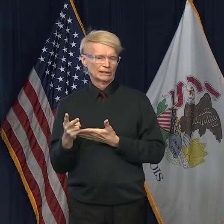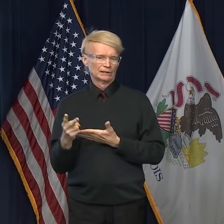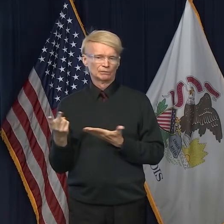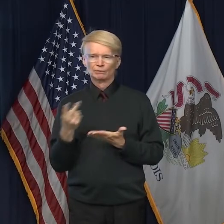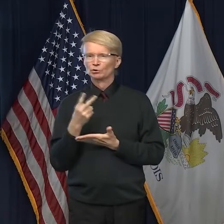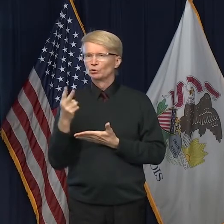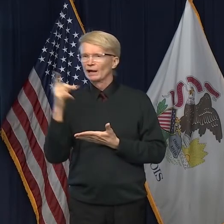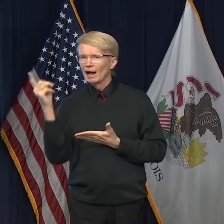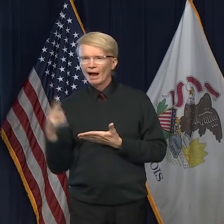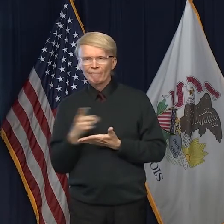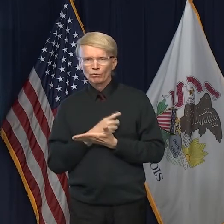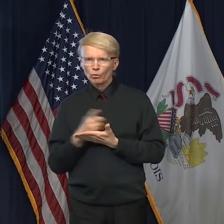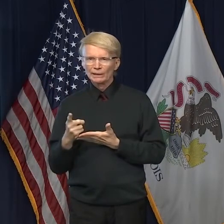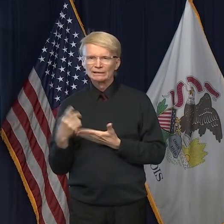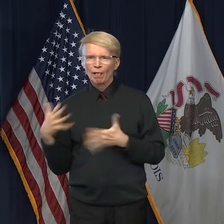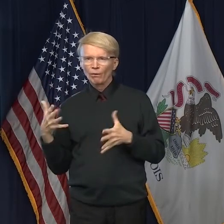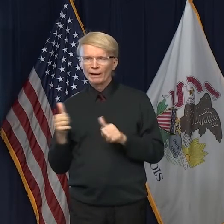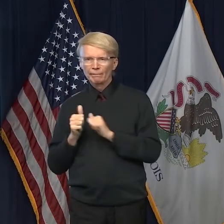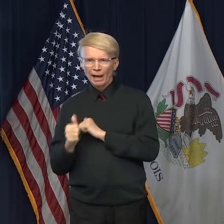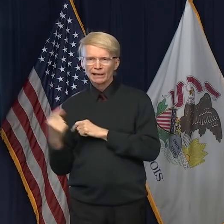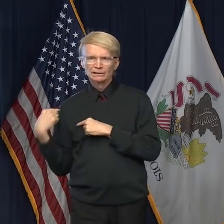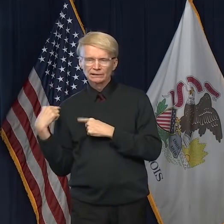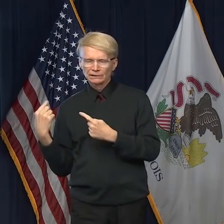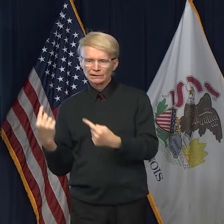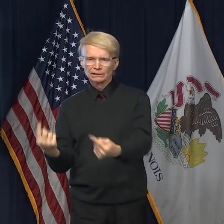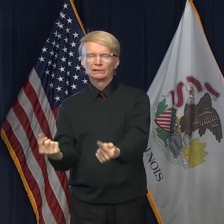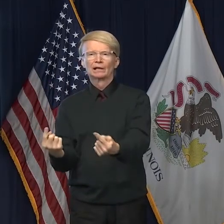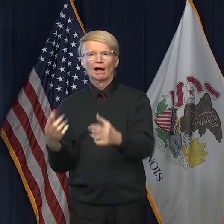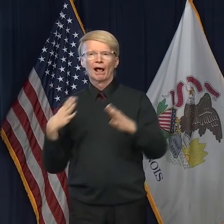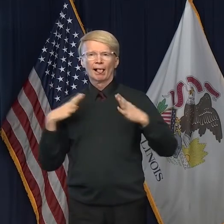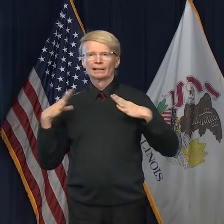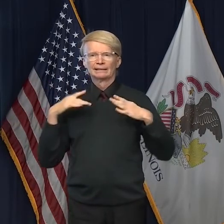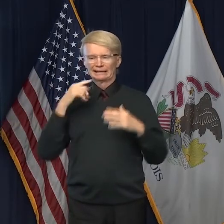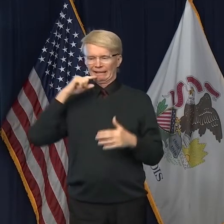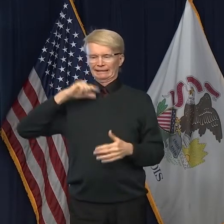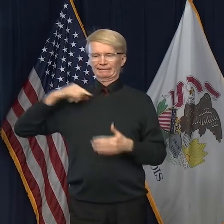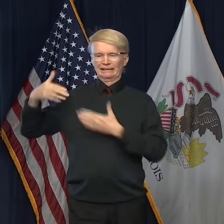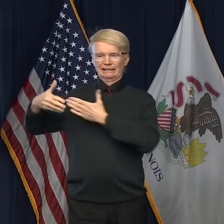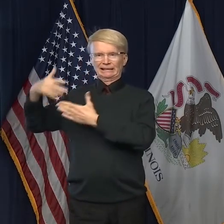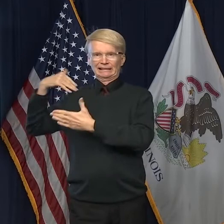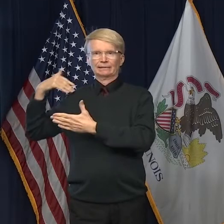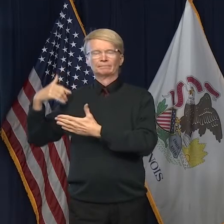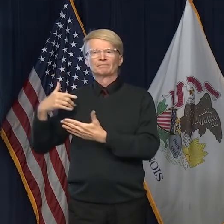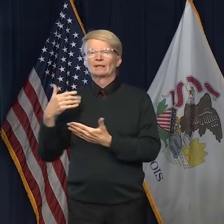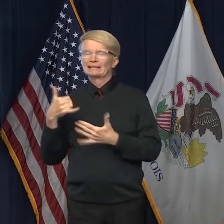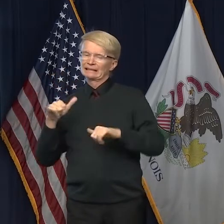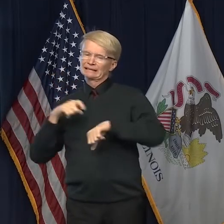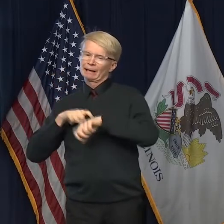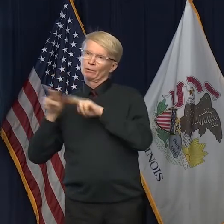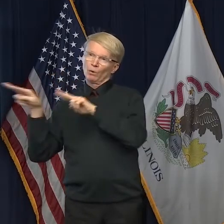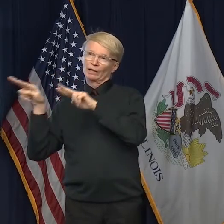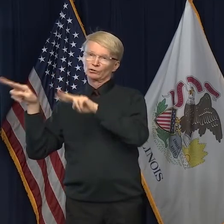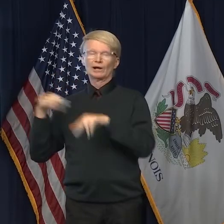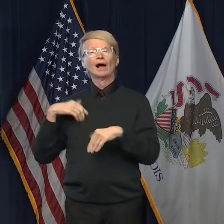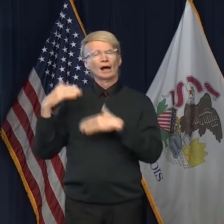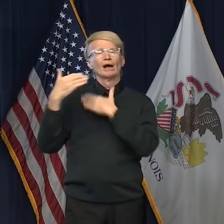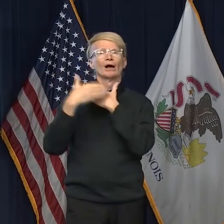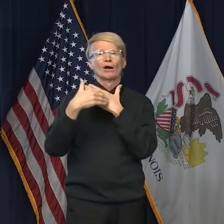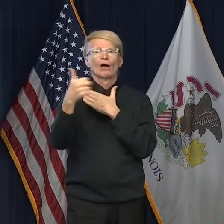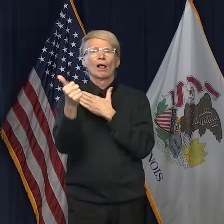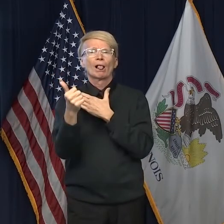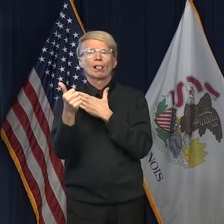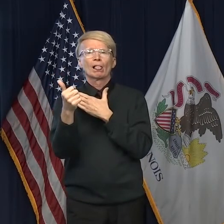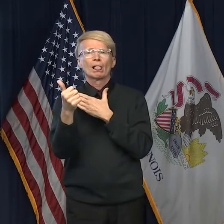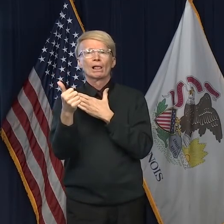2.5 weeks now. So, there's time still to watch. I called one of the great epidemiologists, great